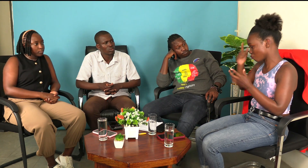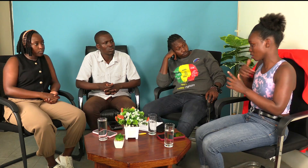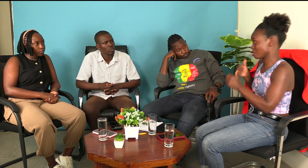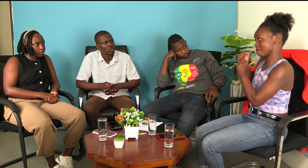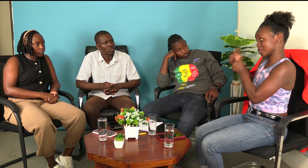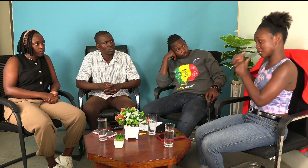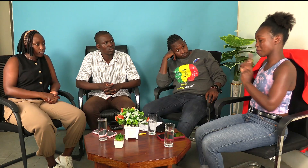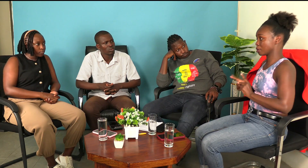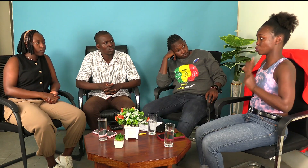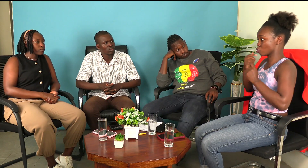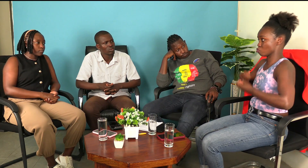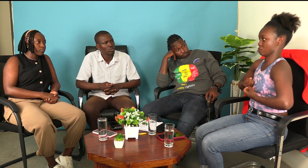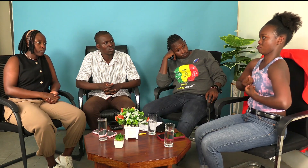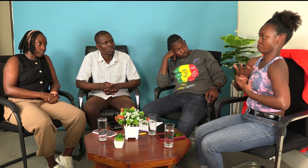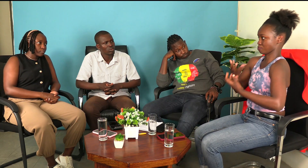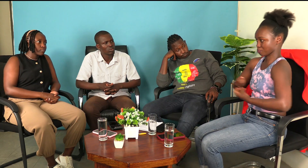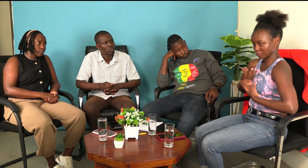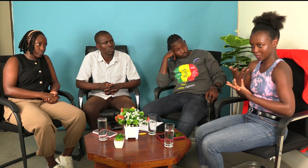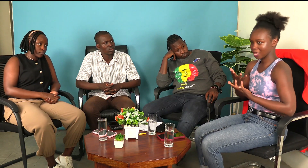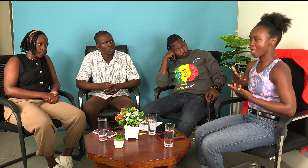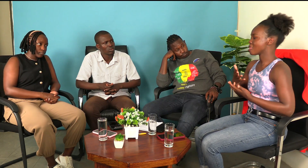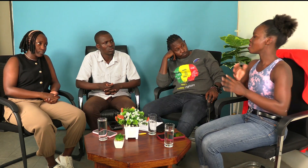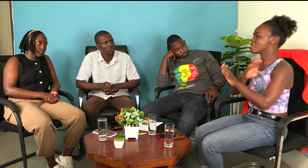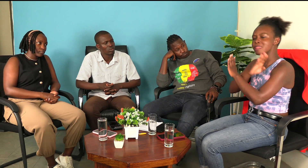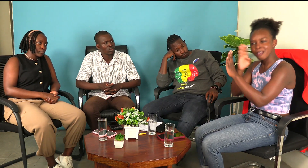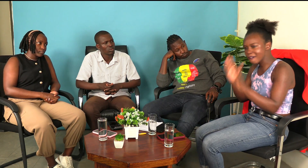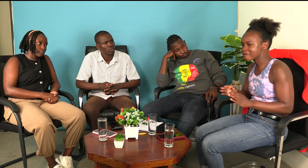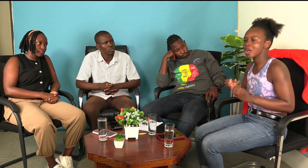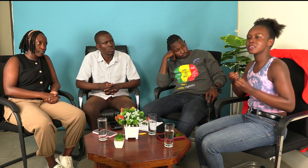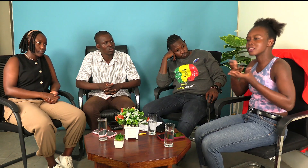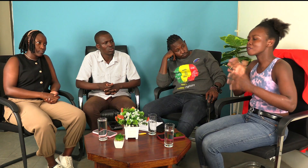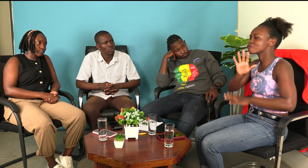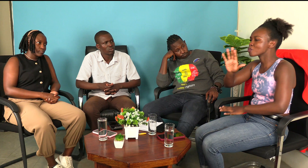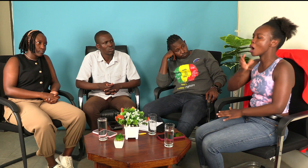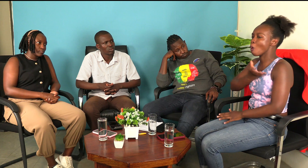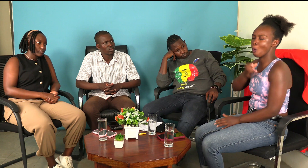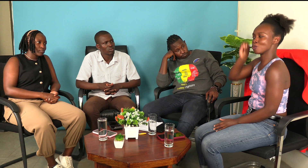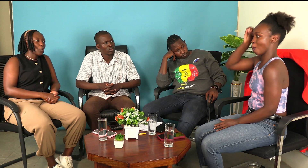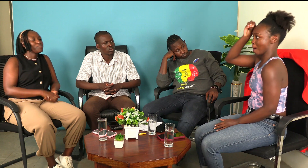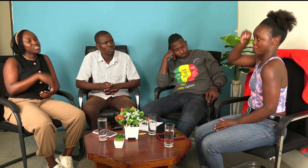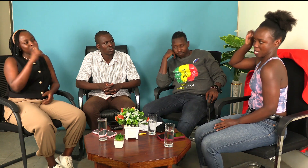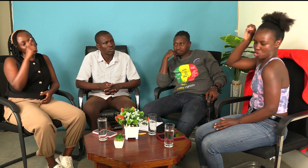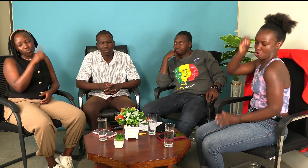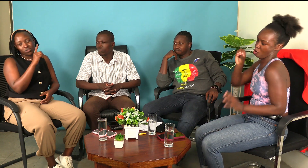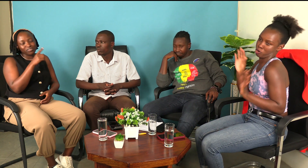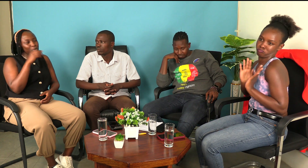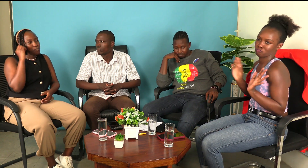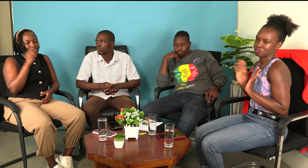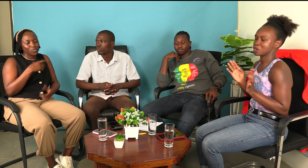I'd give the correct information about the person that you are interpreting for. Whatever they are expressing themselves, make sure that you